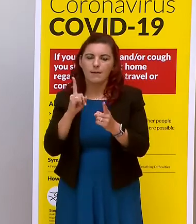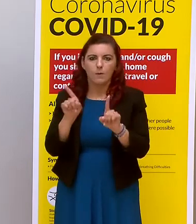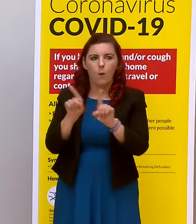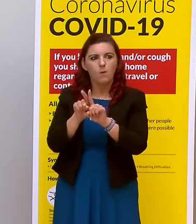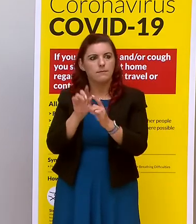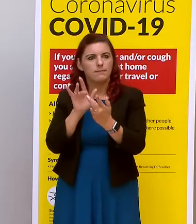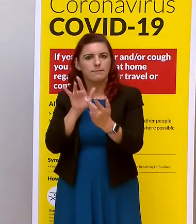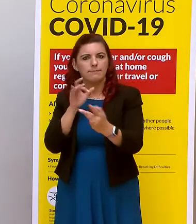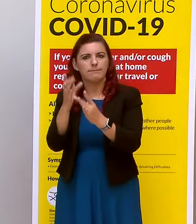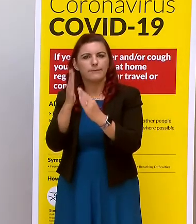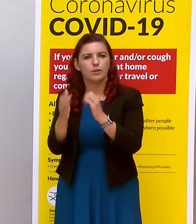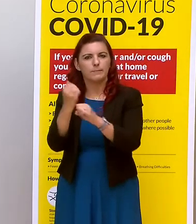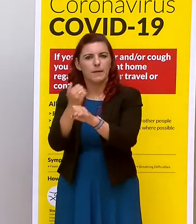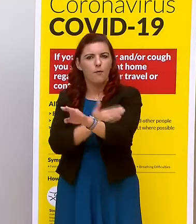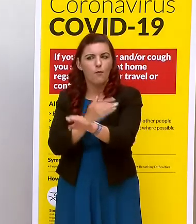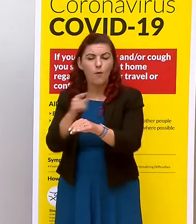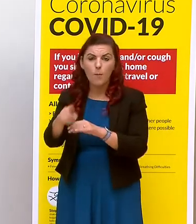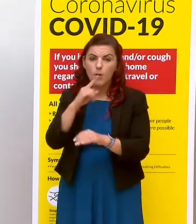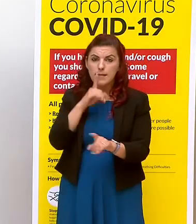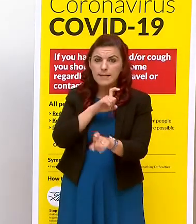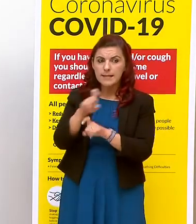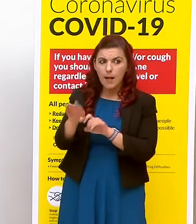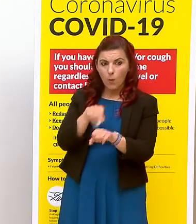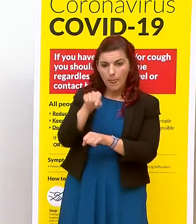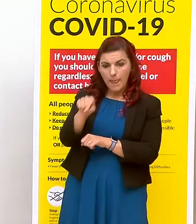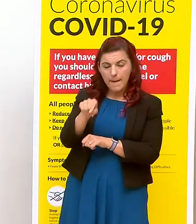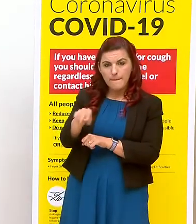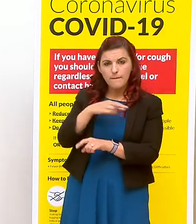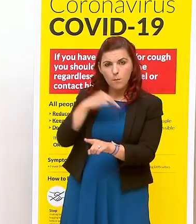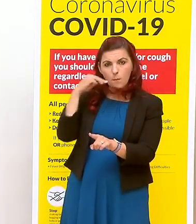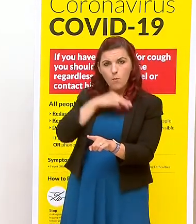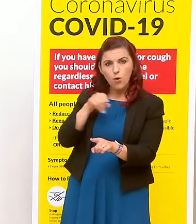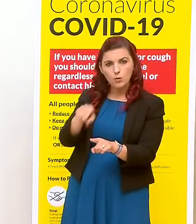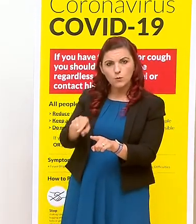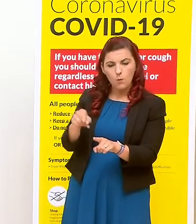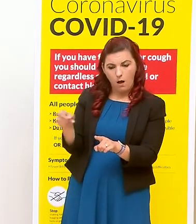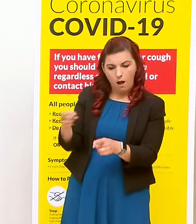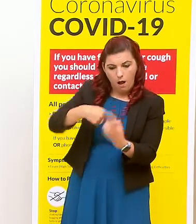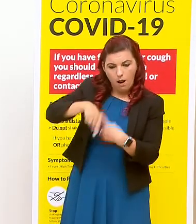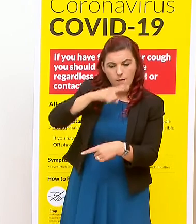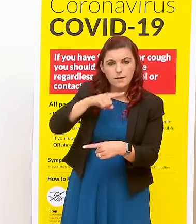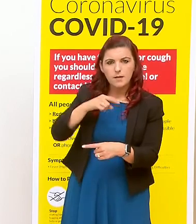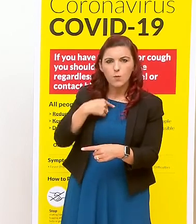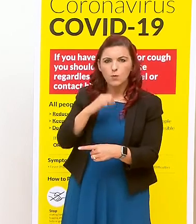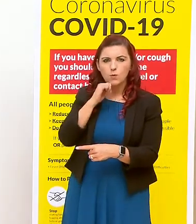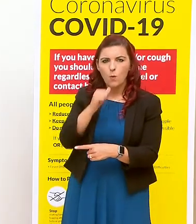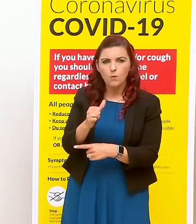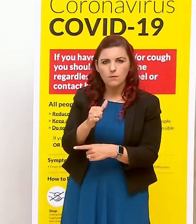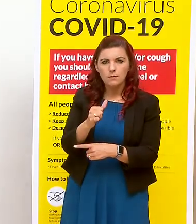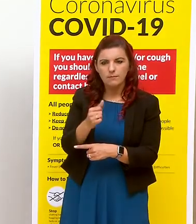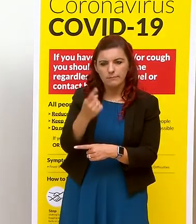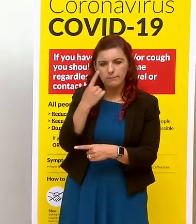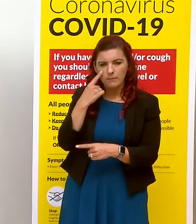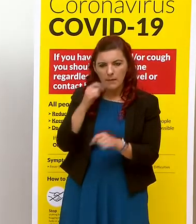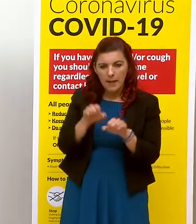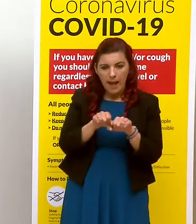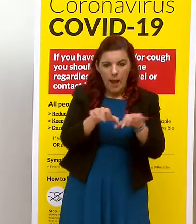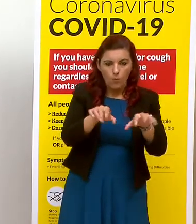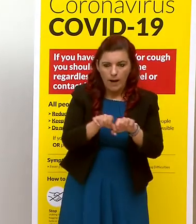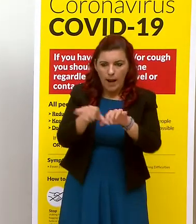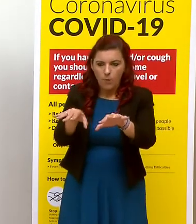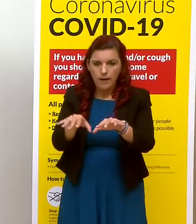But still, it's critically important to all of us that we don't see outbreaks emerge in